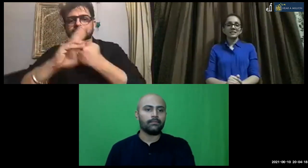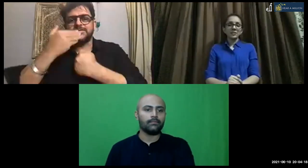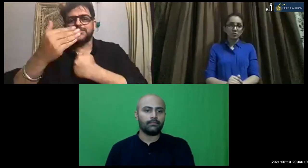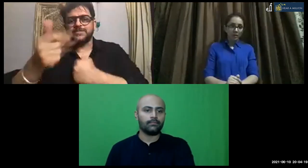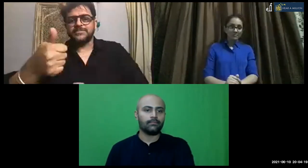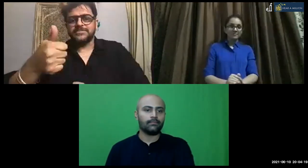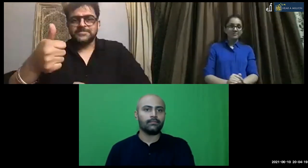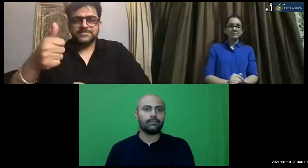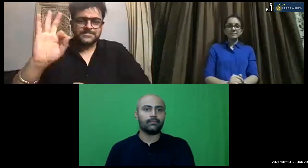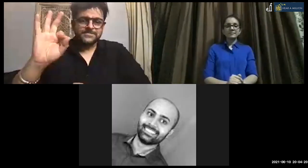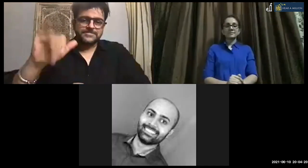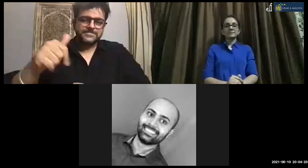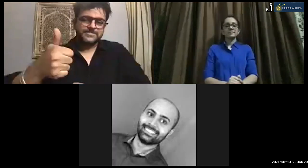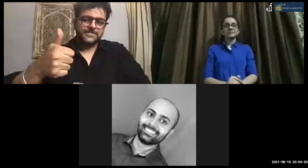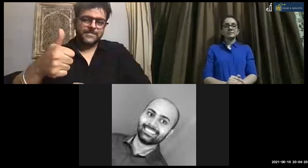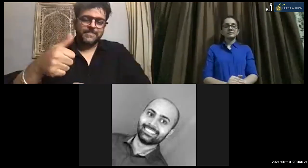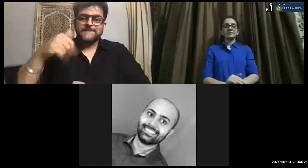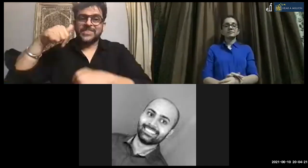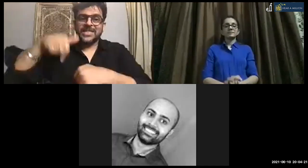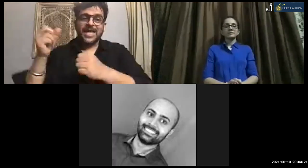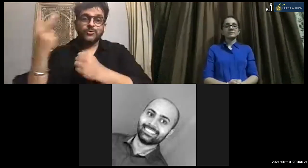Great, thank you, Tushar.